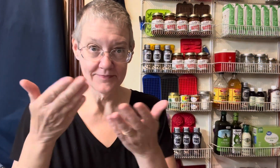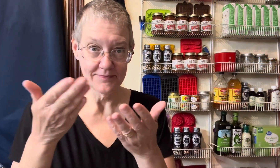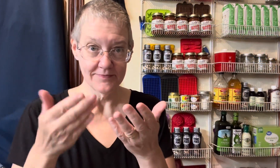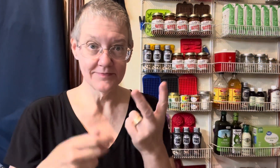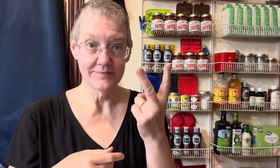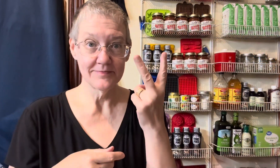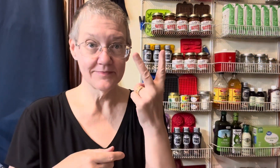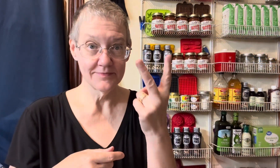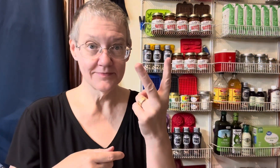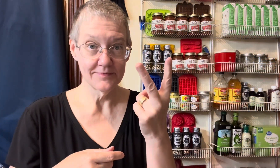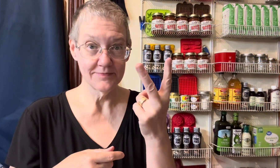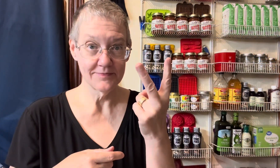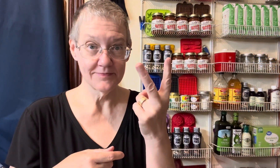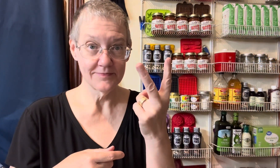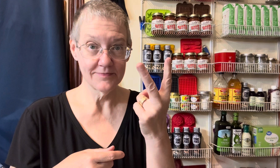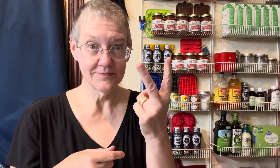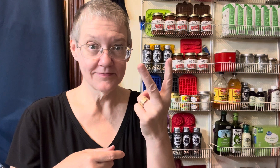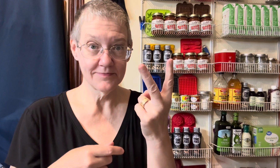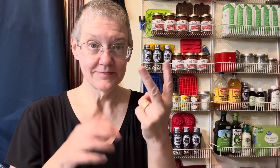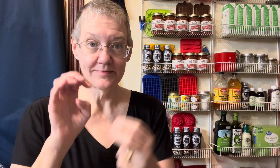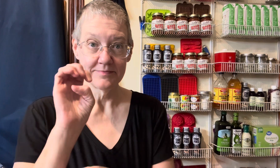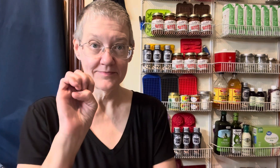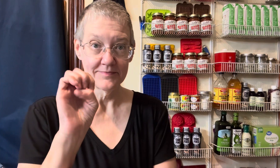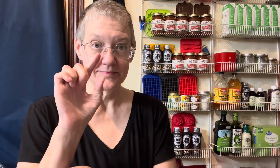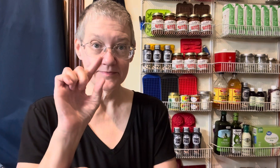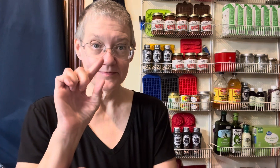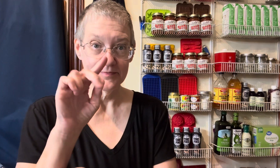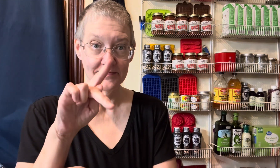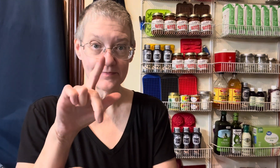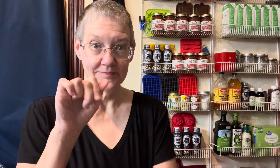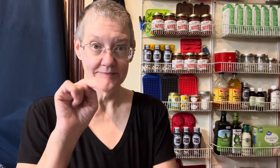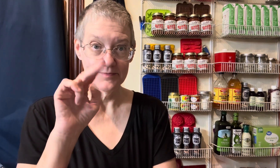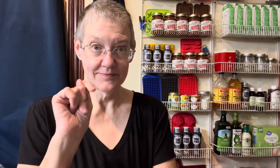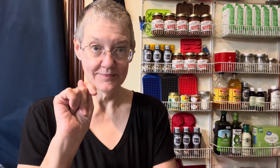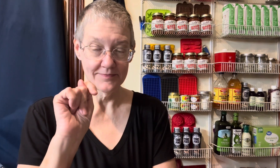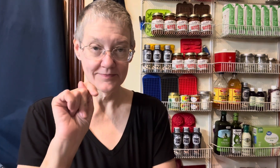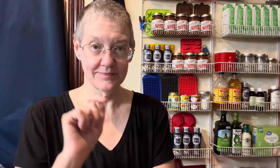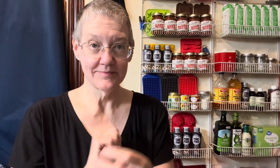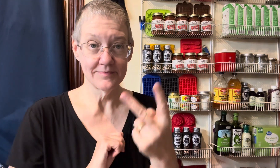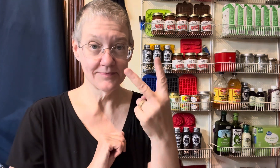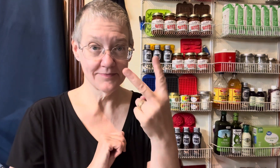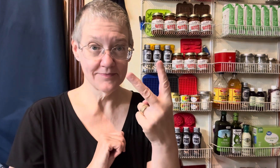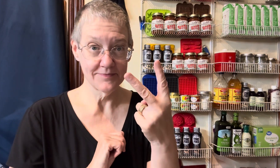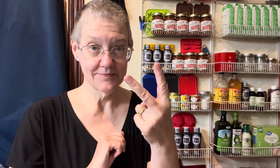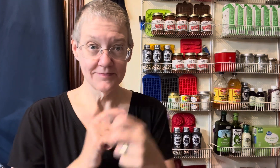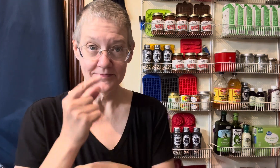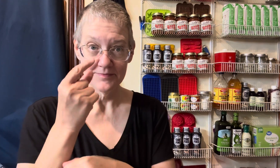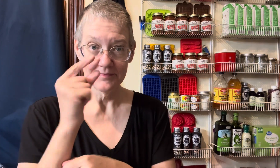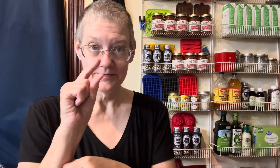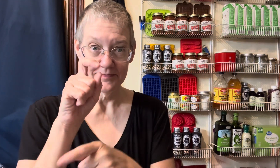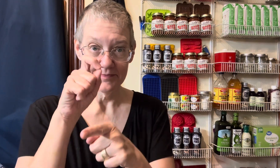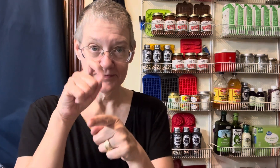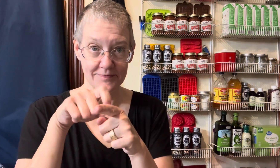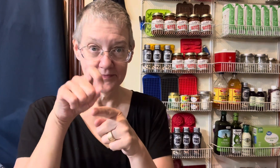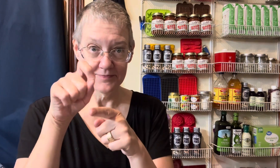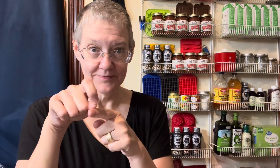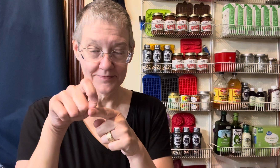So I'm bringing 10 servings. 2 servings of eggplant soup, 2 servings of